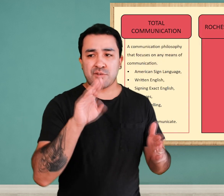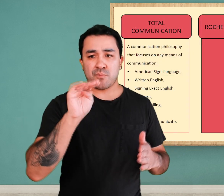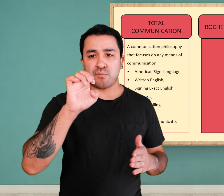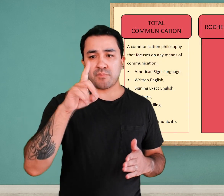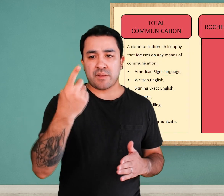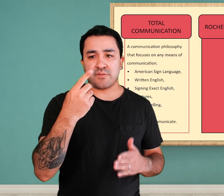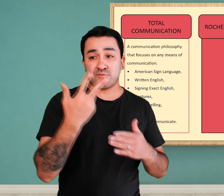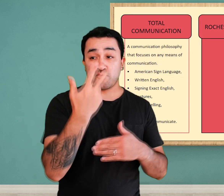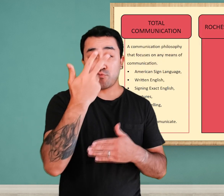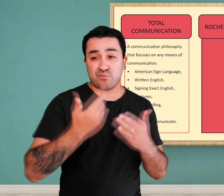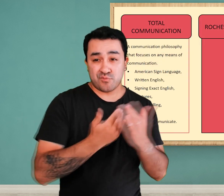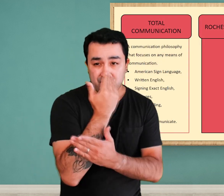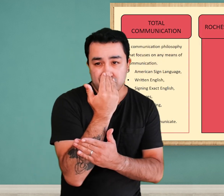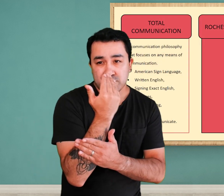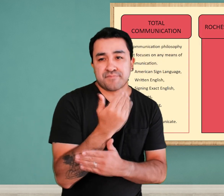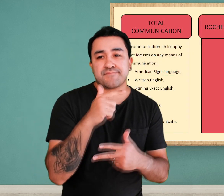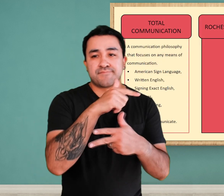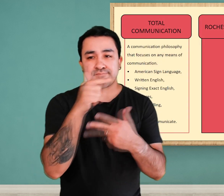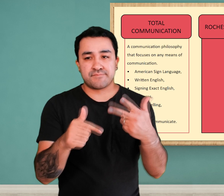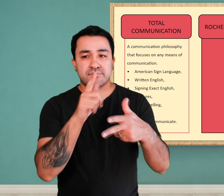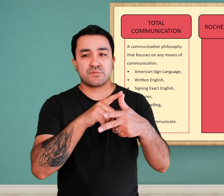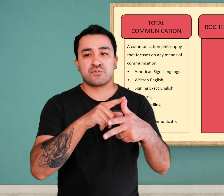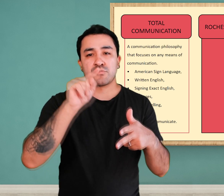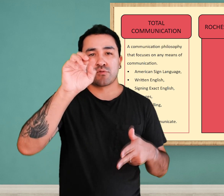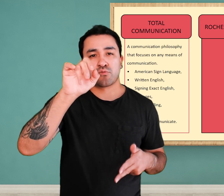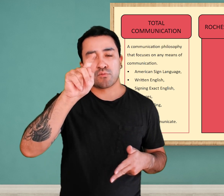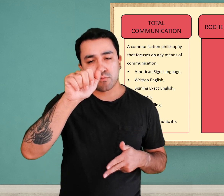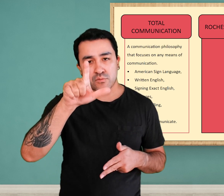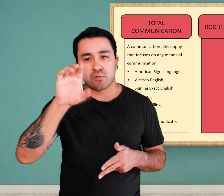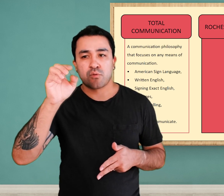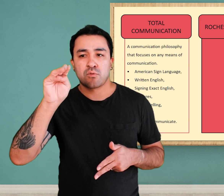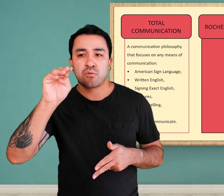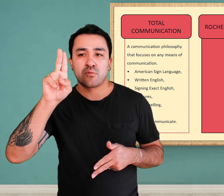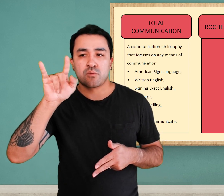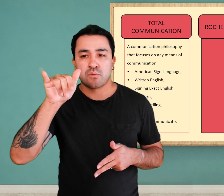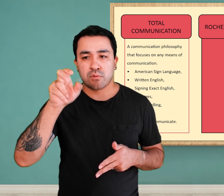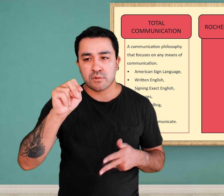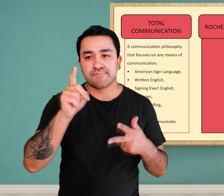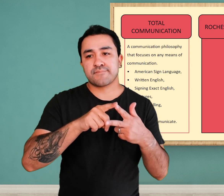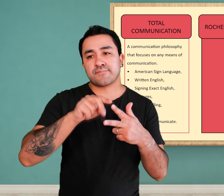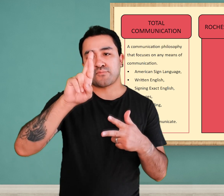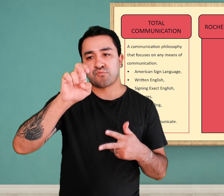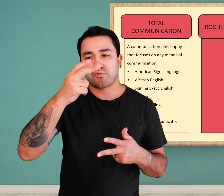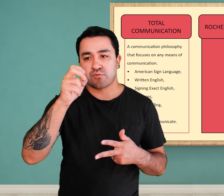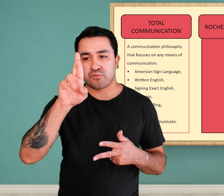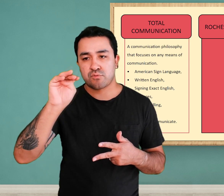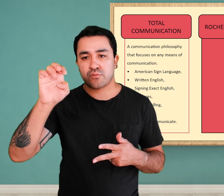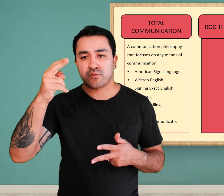Now on to 3 new methods: total communication, Rochester method, and cued speech.